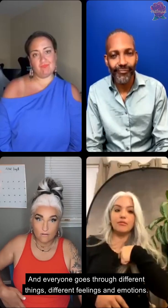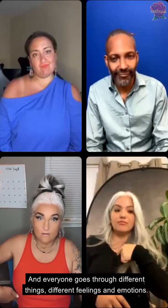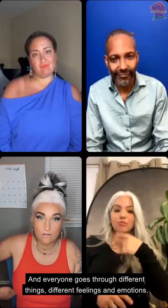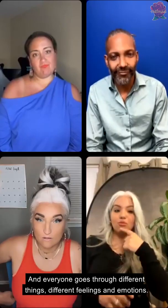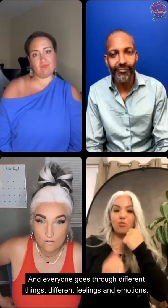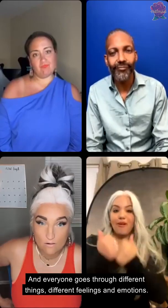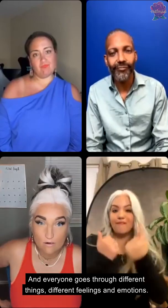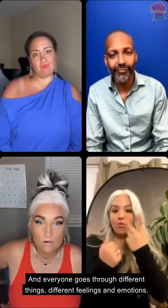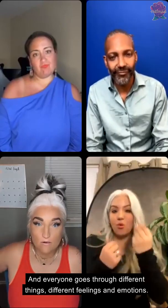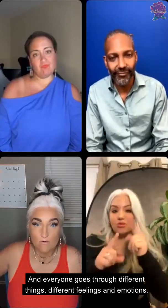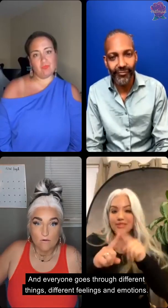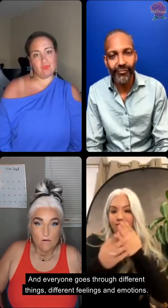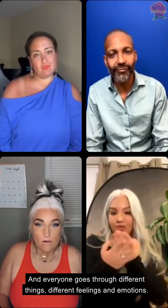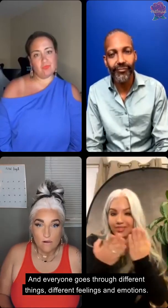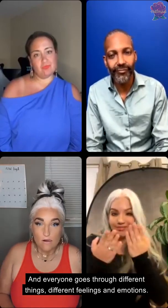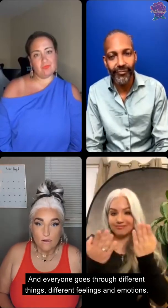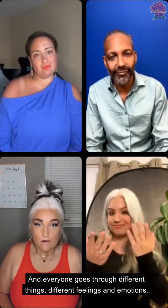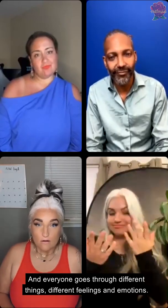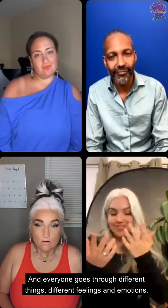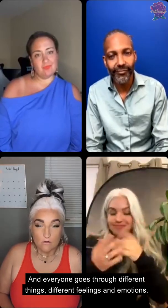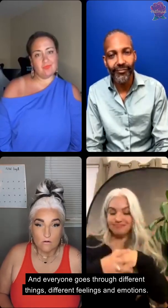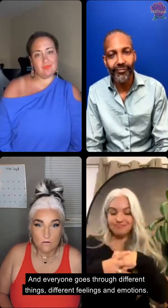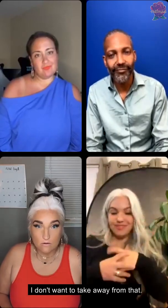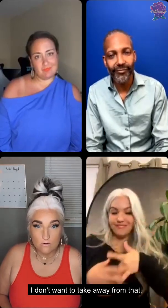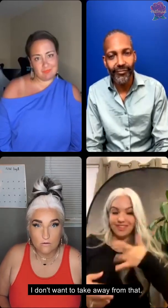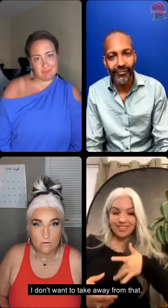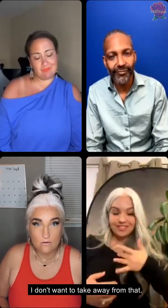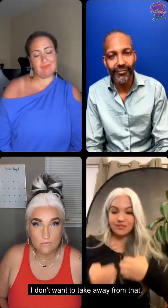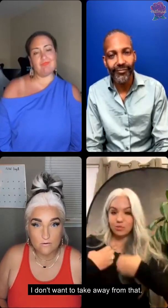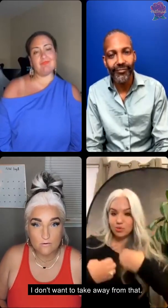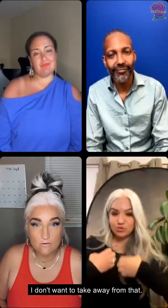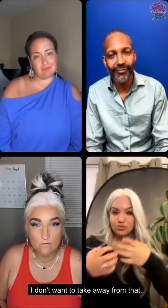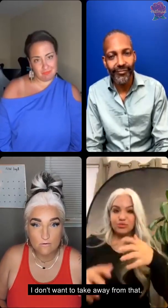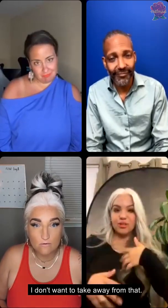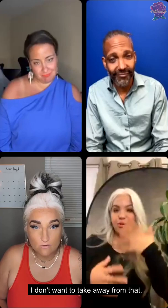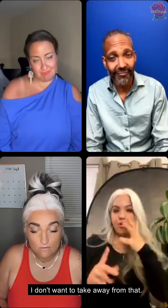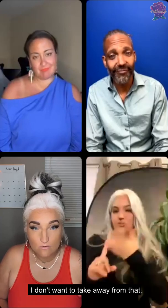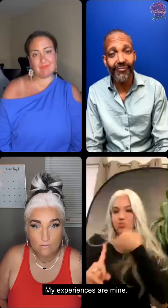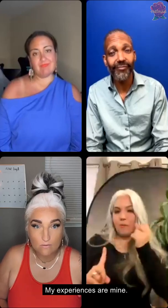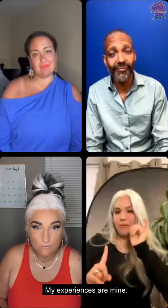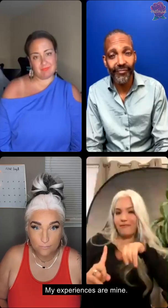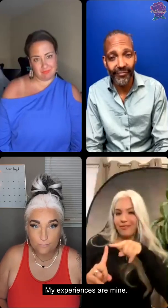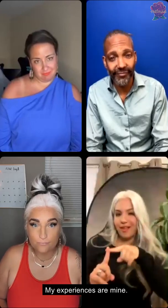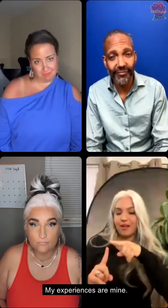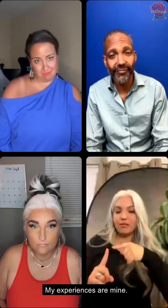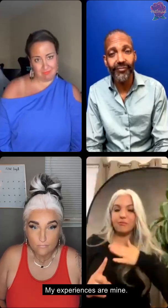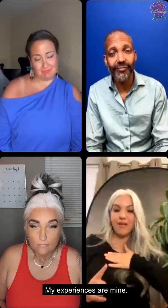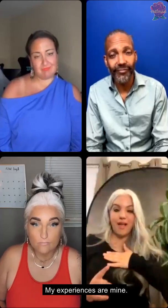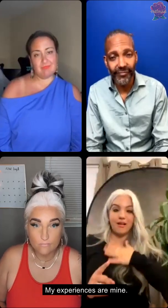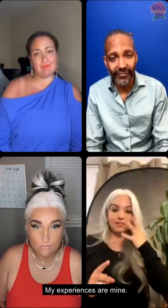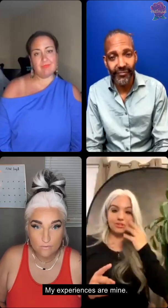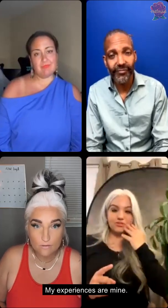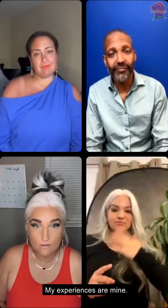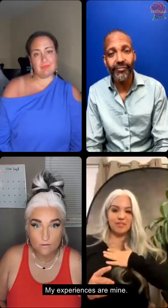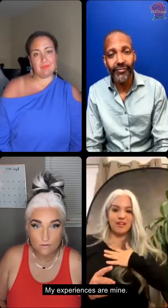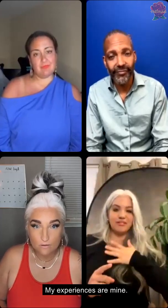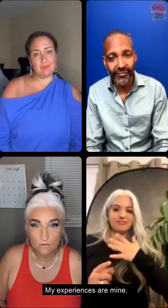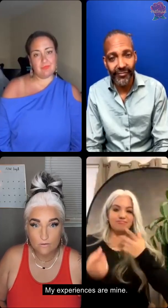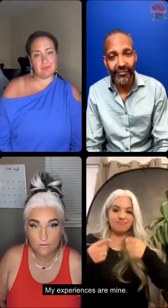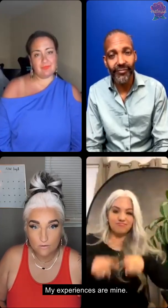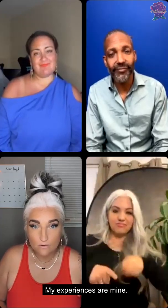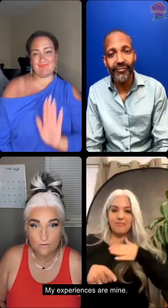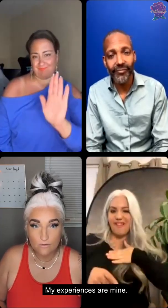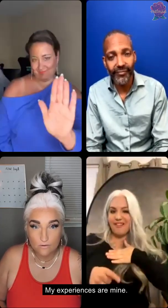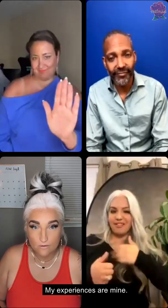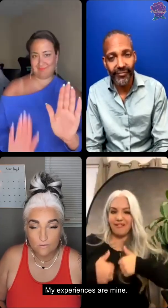And everyone goes through different things, different feelings and emotions. I don't want to take away from that. My experiences are